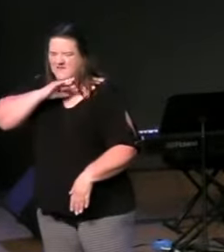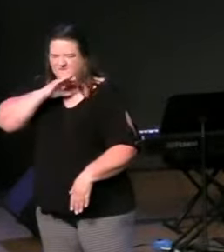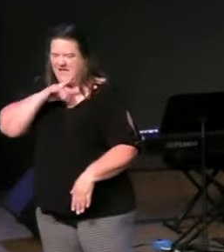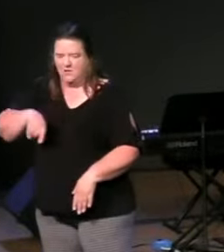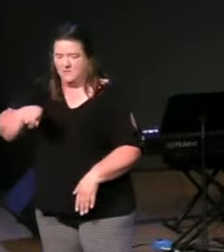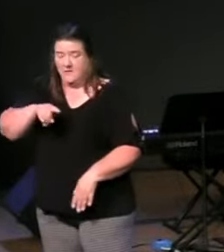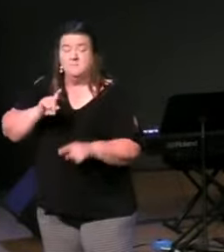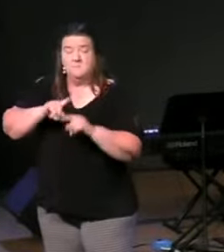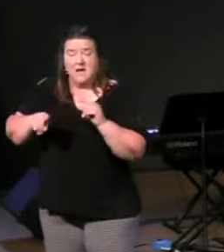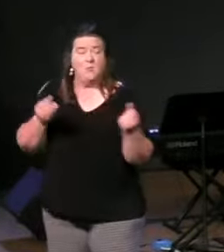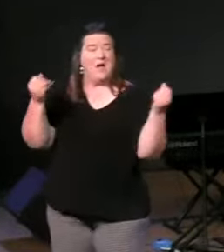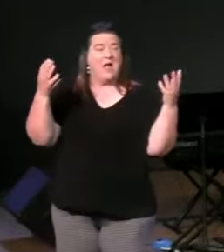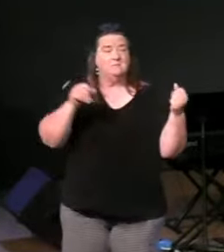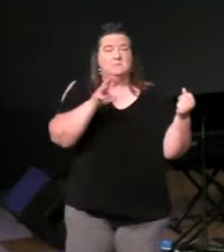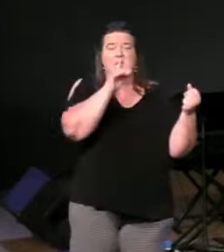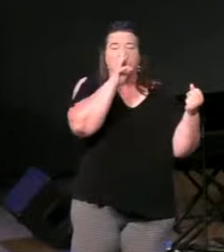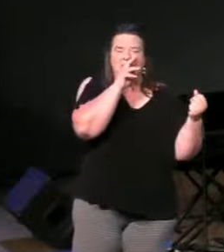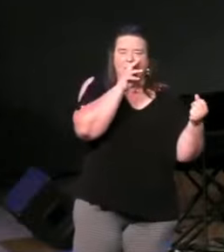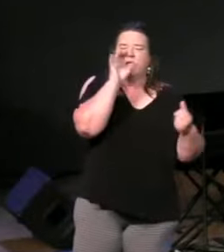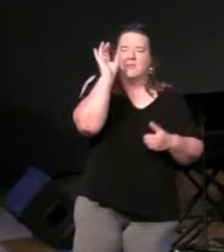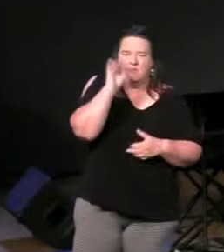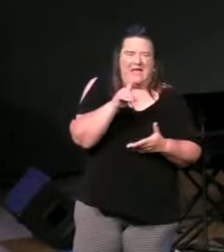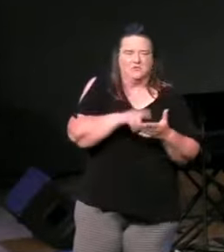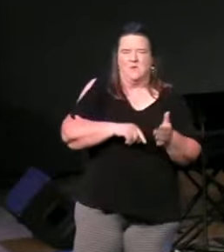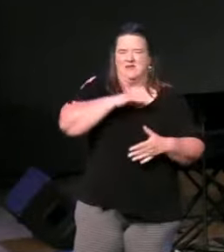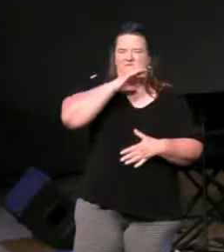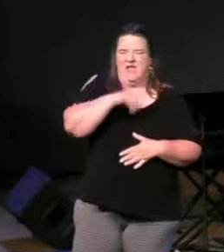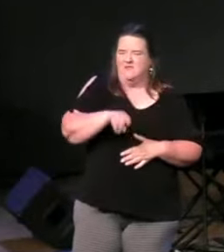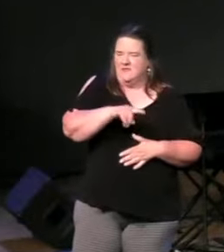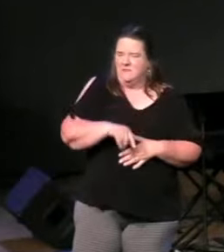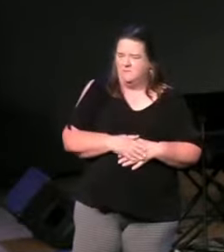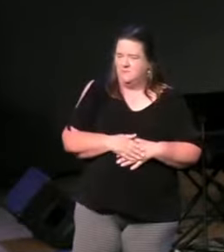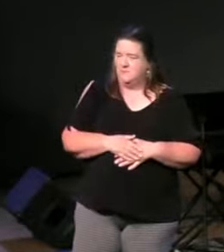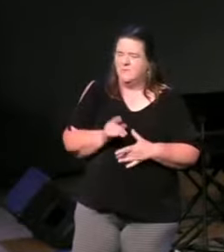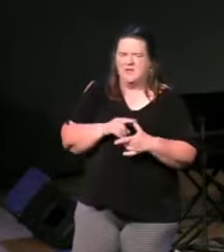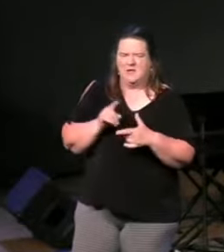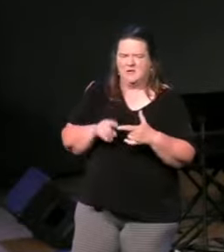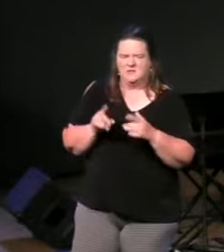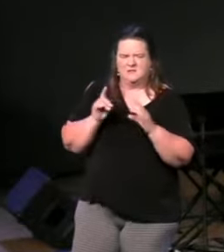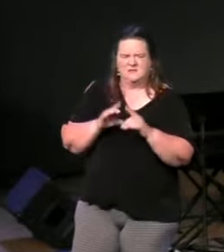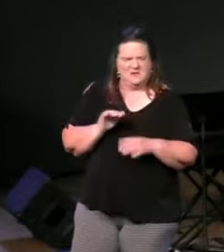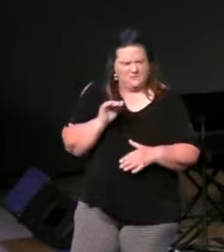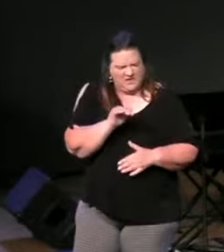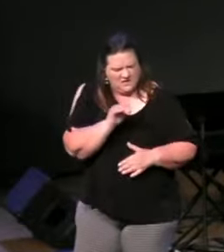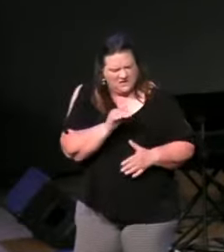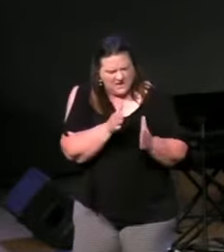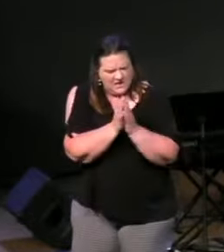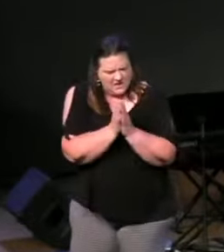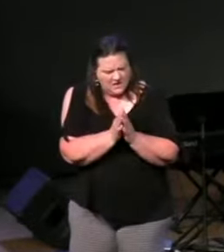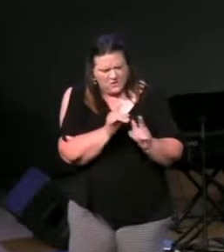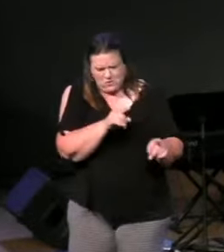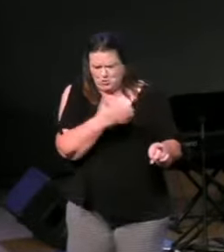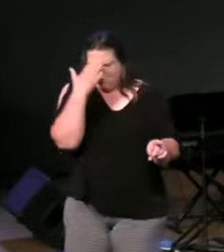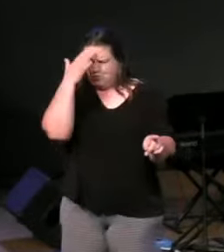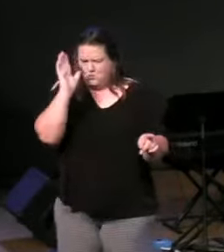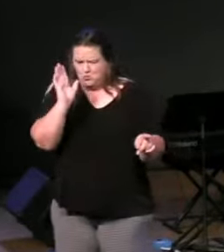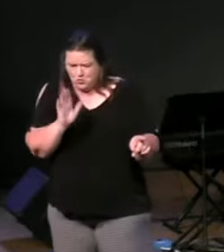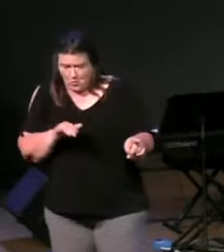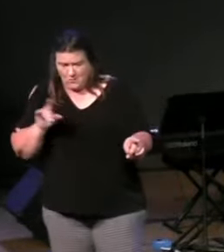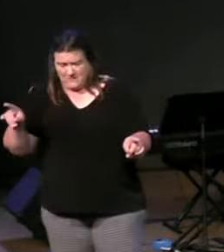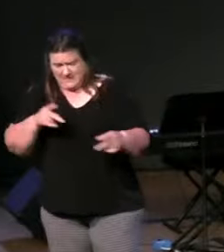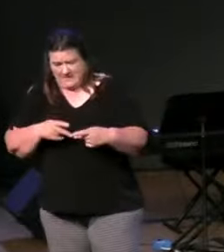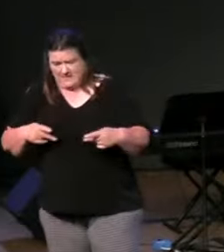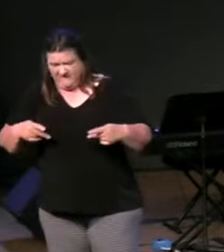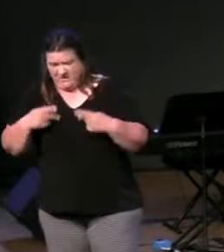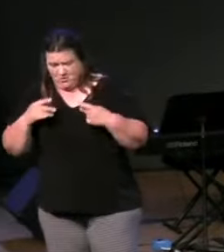But what comes out of their mouth, that is what defiles them." Then the disciples came to him and asked, "Do you know that the Pharisees